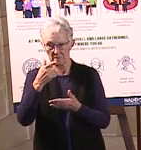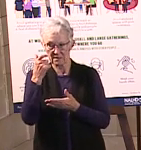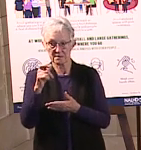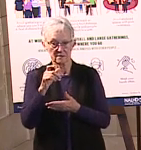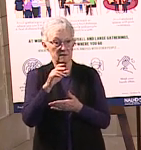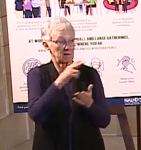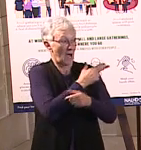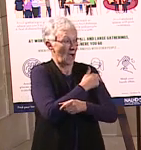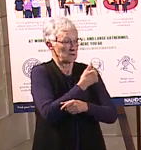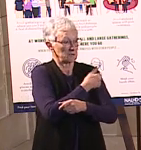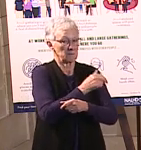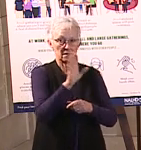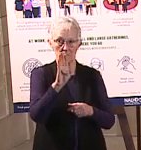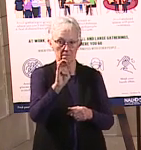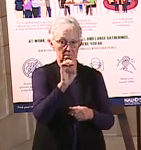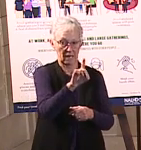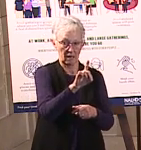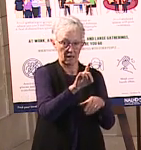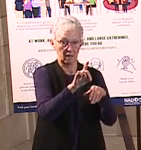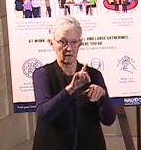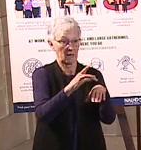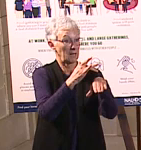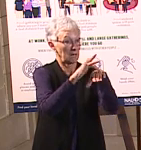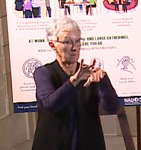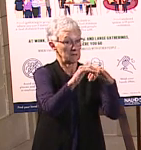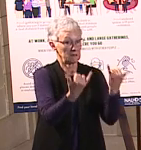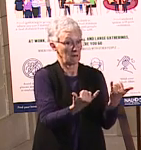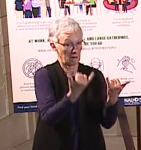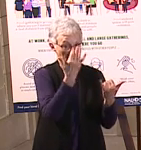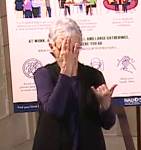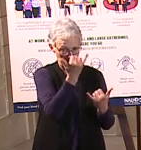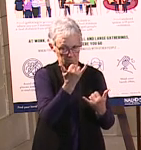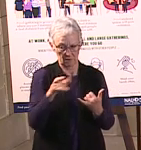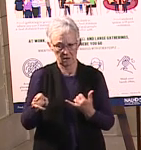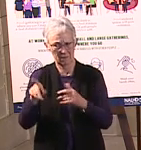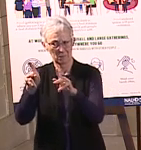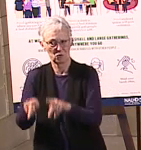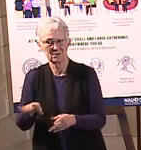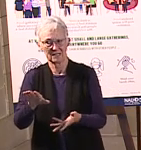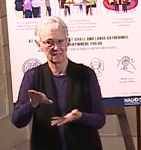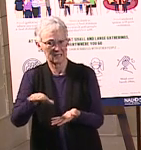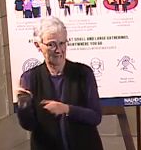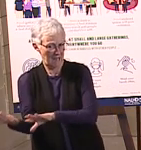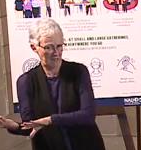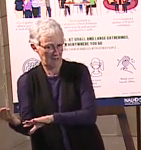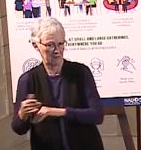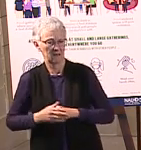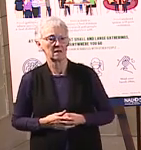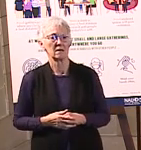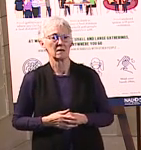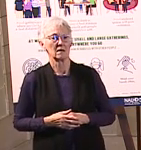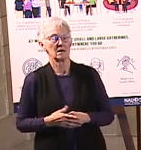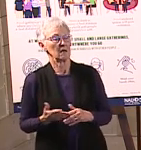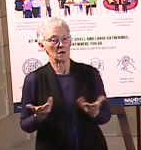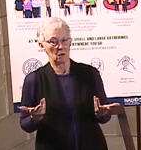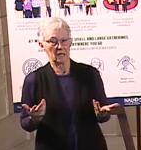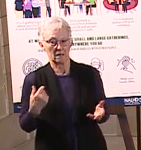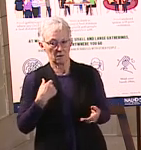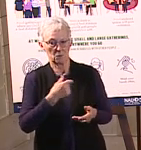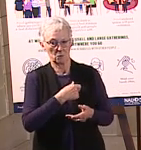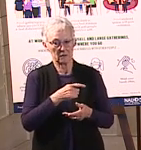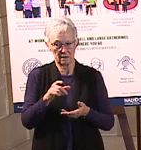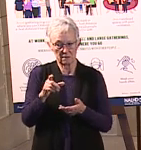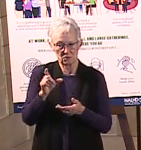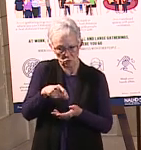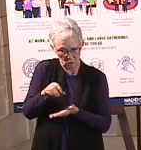unfortunately, from people dying? Well, we are focused on the hospital beds because that's what we're trying to provide, is that